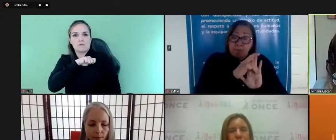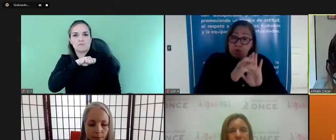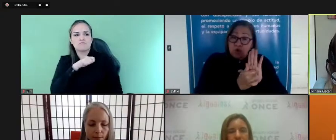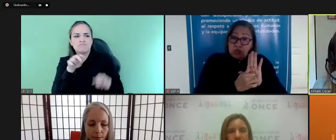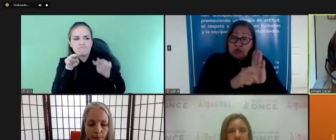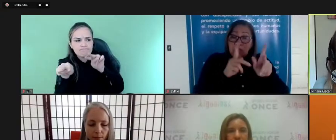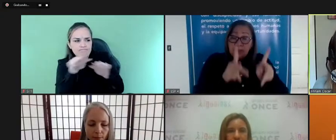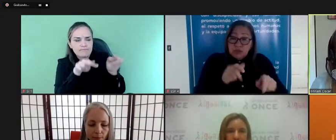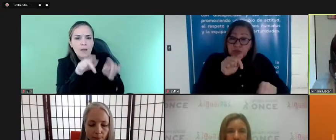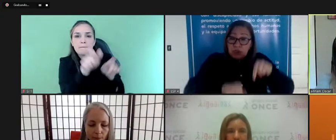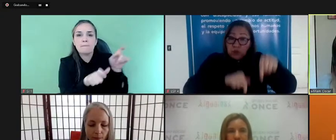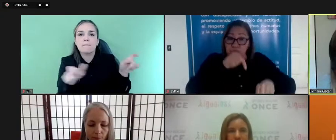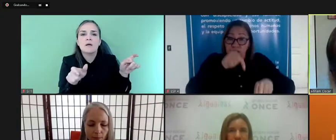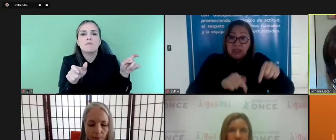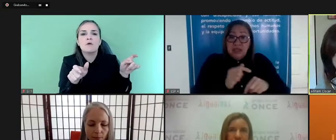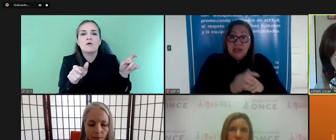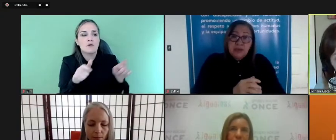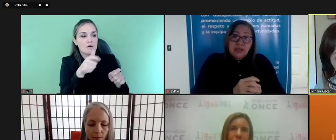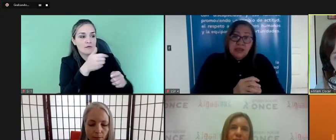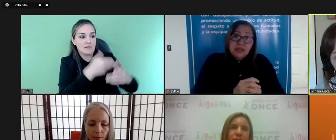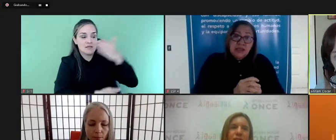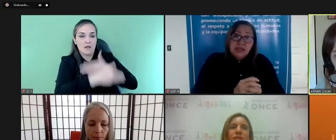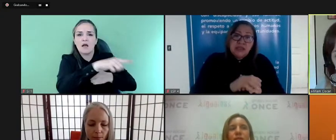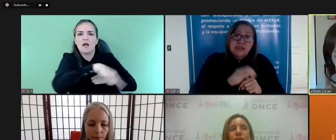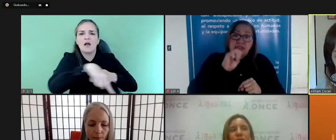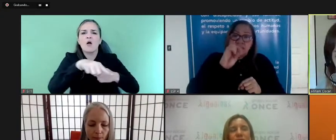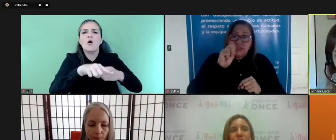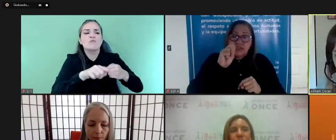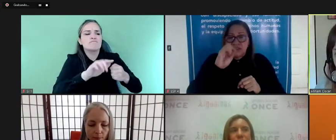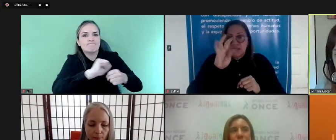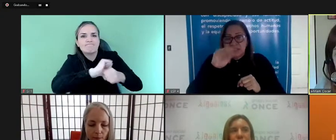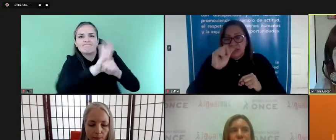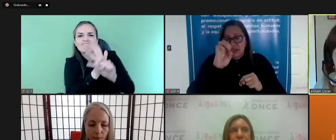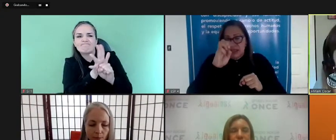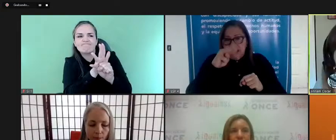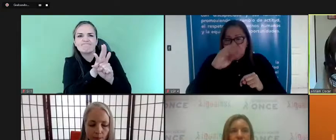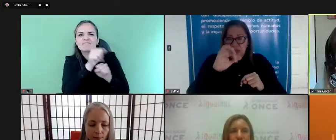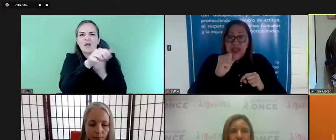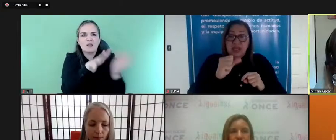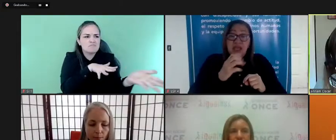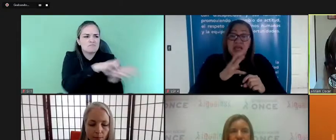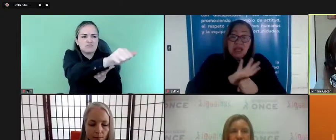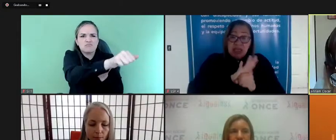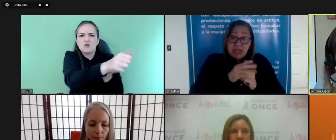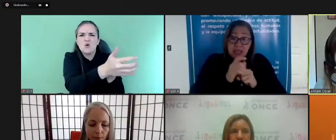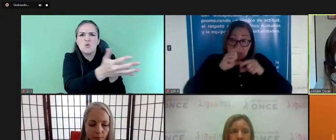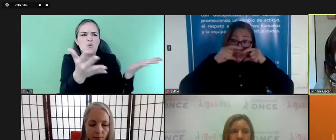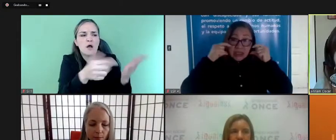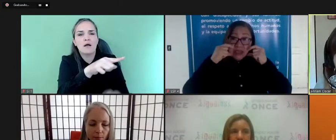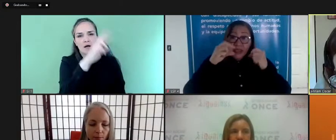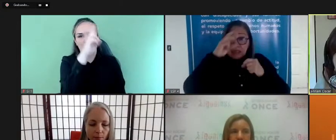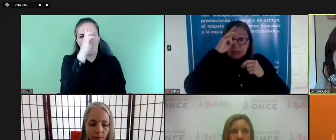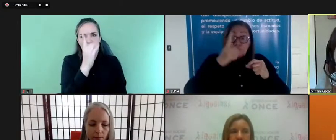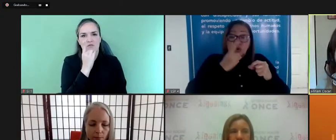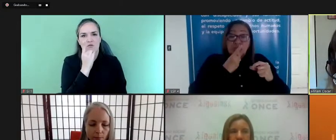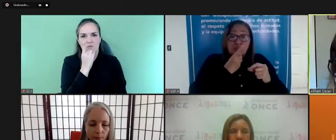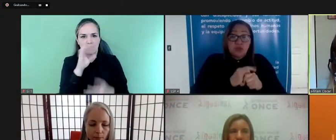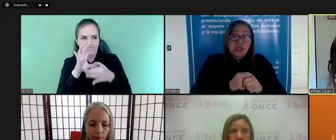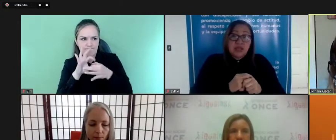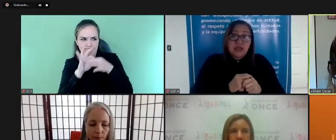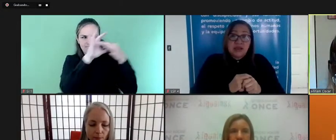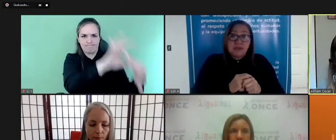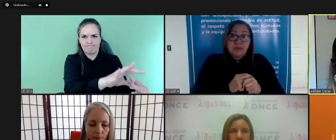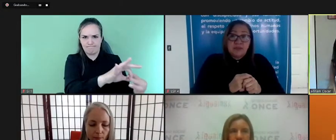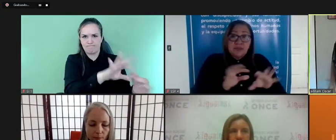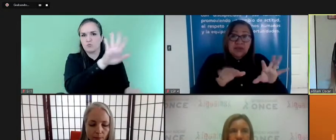for the inclusion of persons with disabilities before sustaining crisis and could be 19